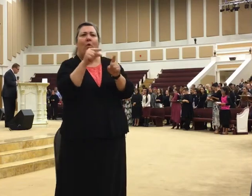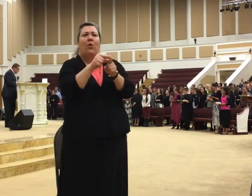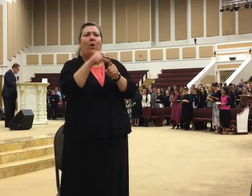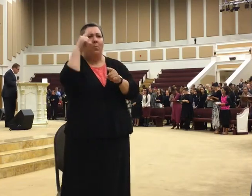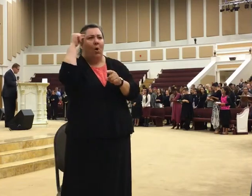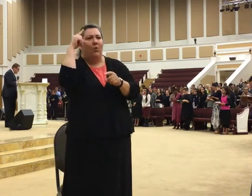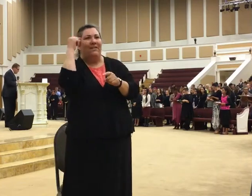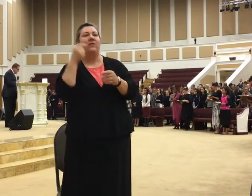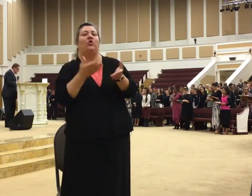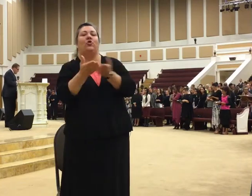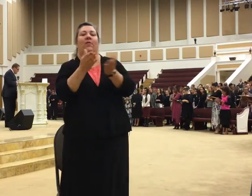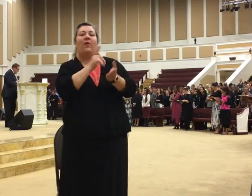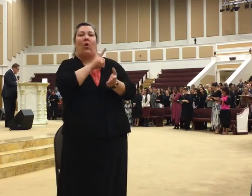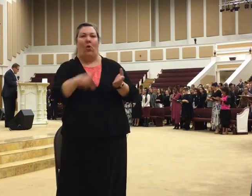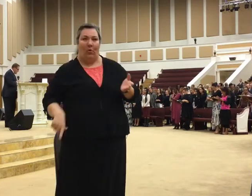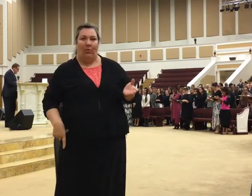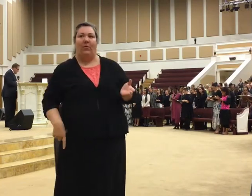Lord,